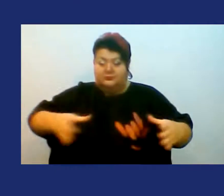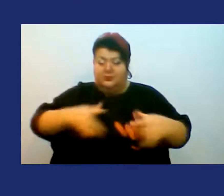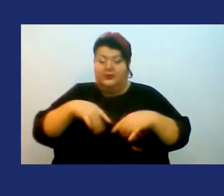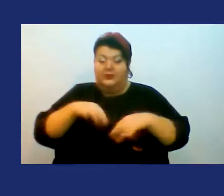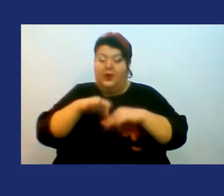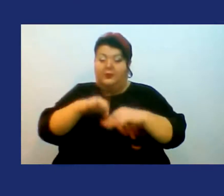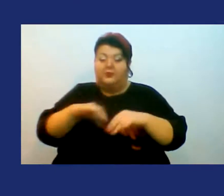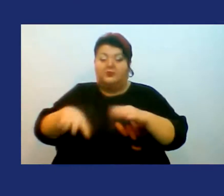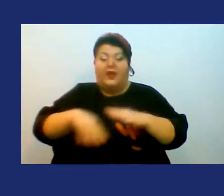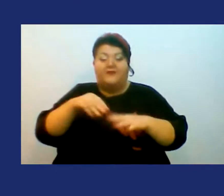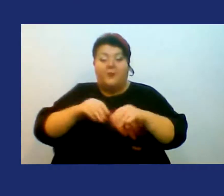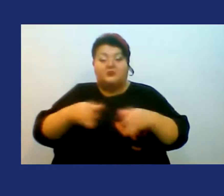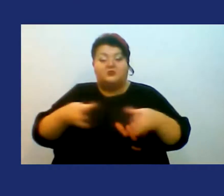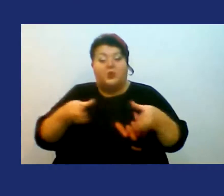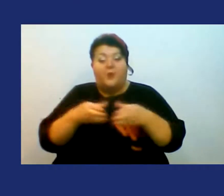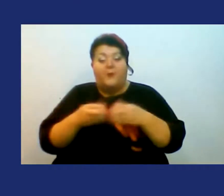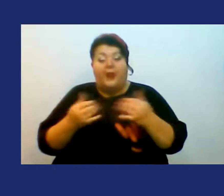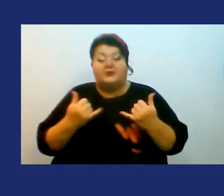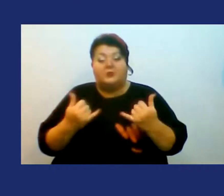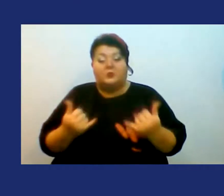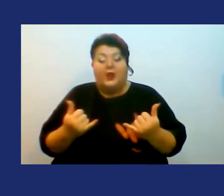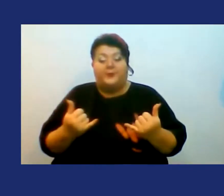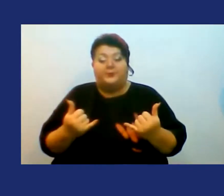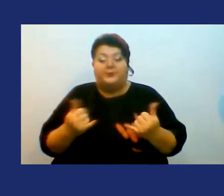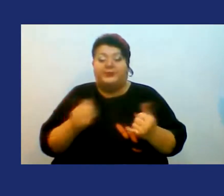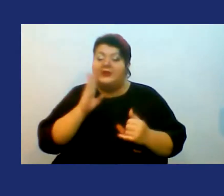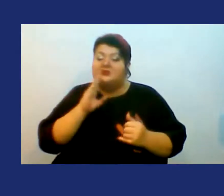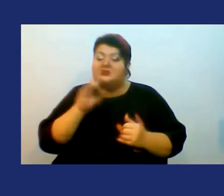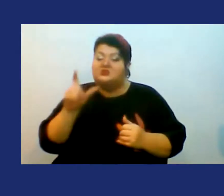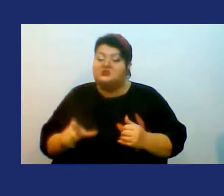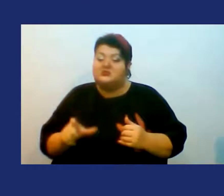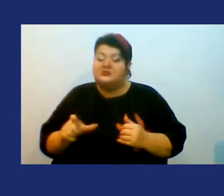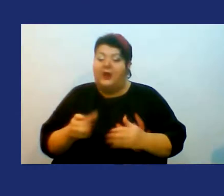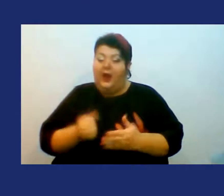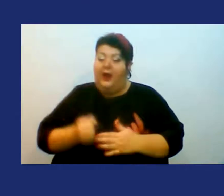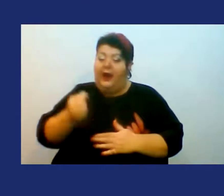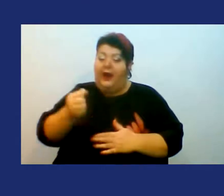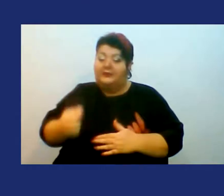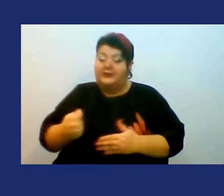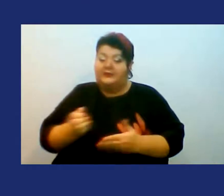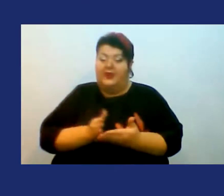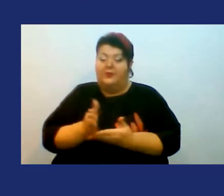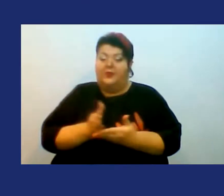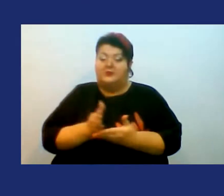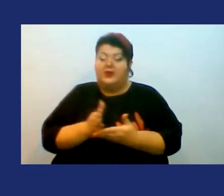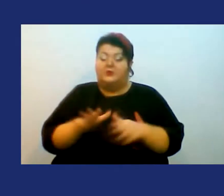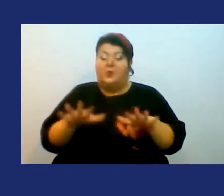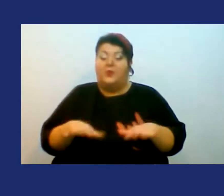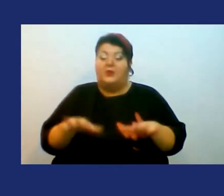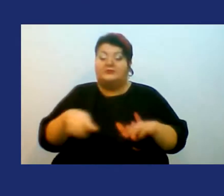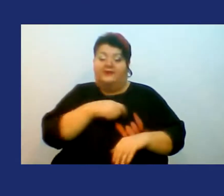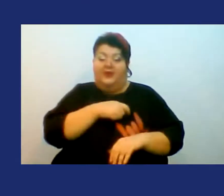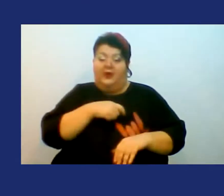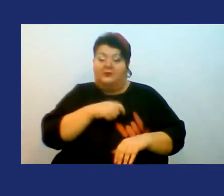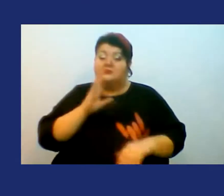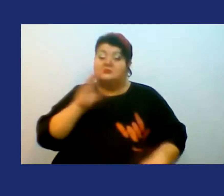seats for a woman who's 40 years old. So it's really exciting. But we're in a heavily gerrymandered district, which is what Beata